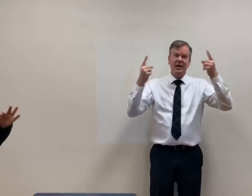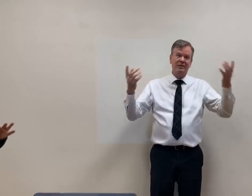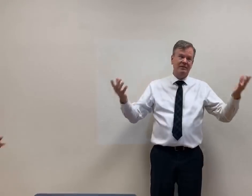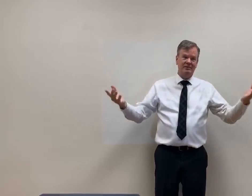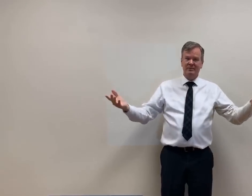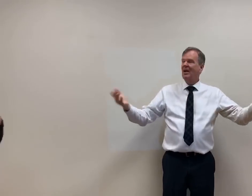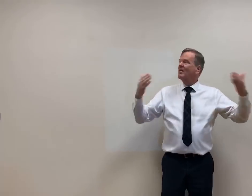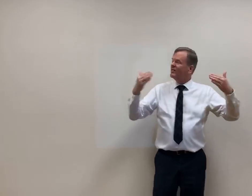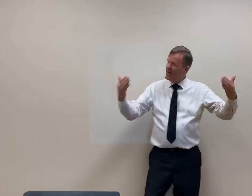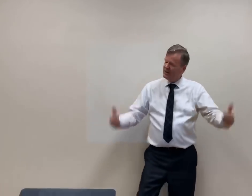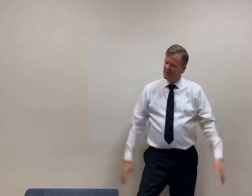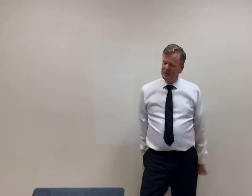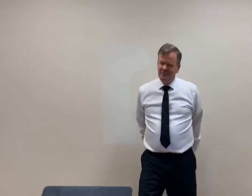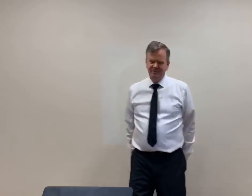They're happy. They received the revelation.